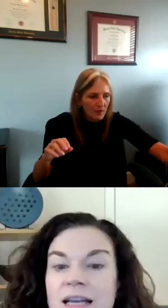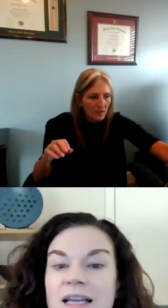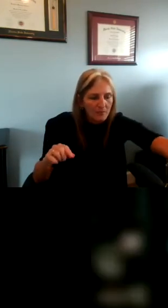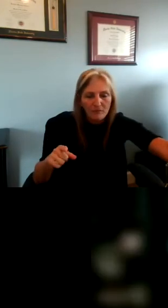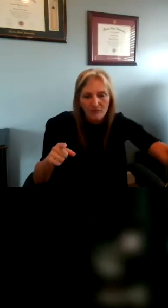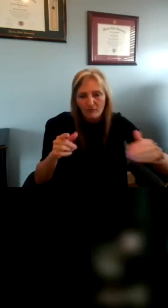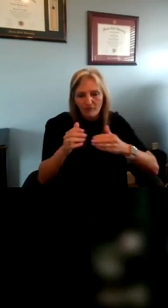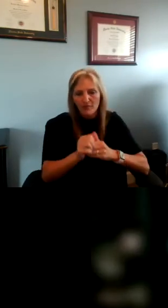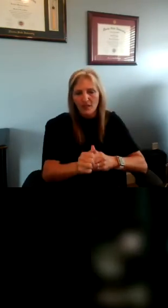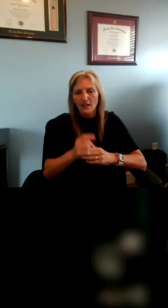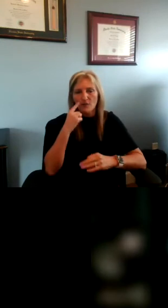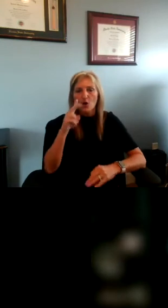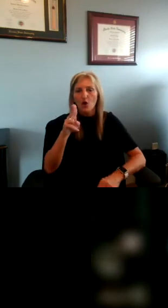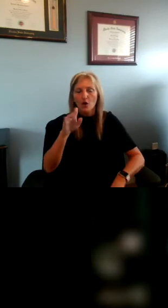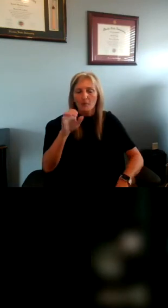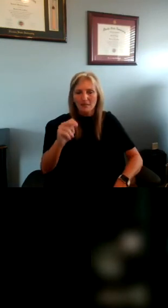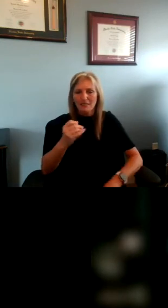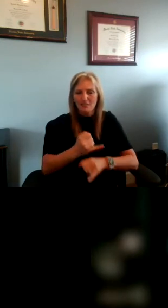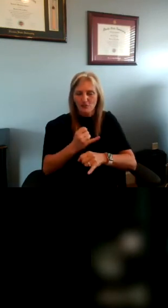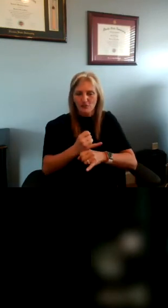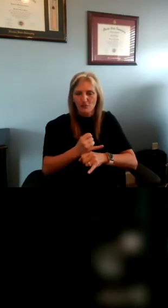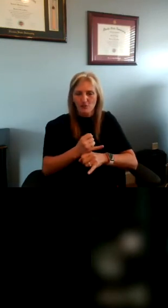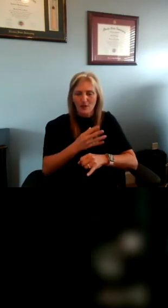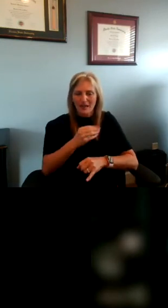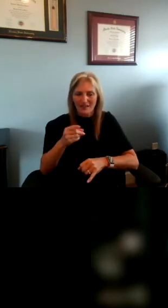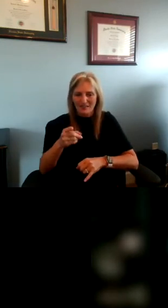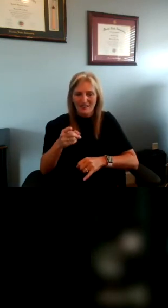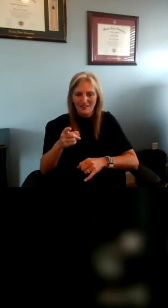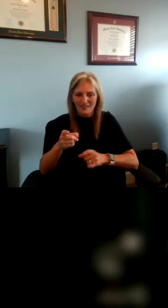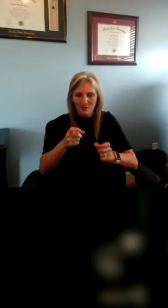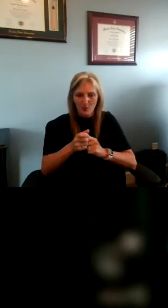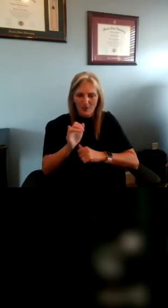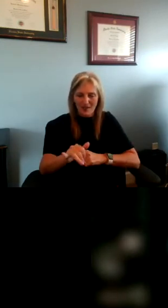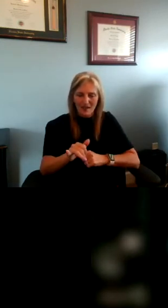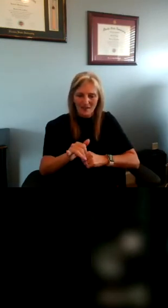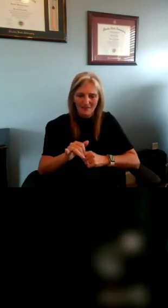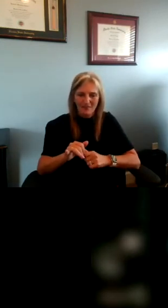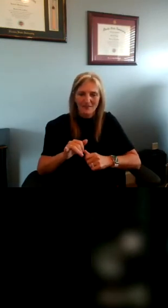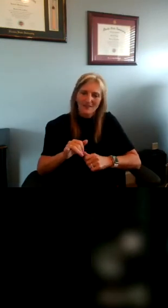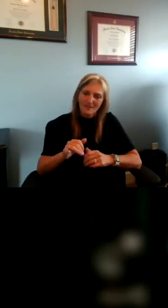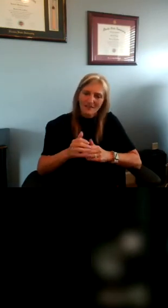and Innovation Initiative. Thank you so much, David, and thank you so much, everyone.